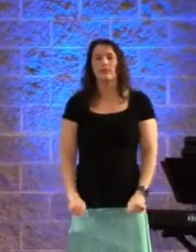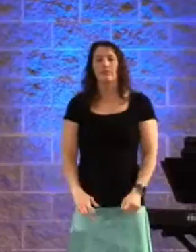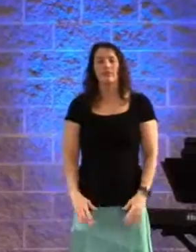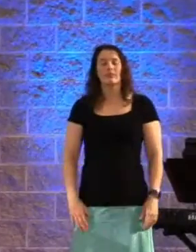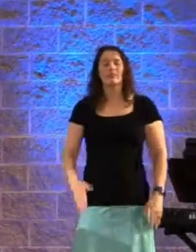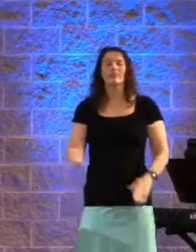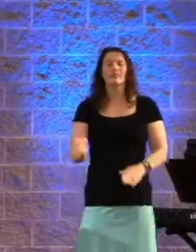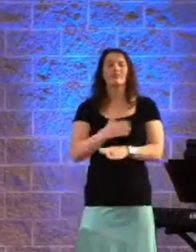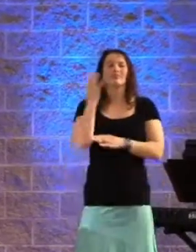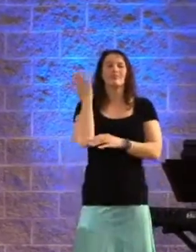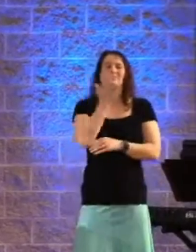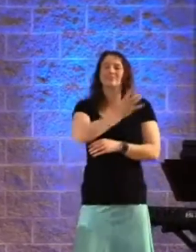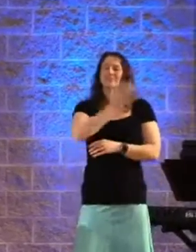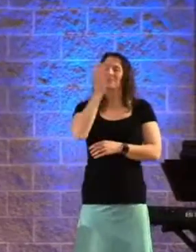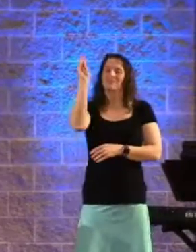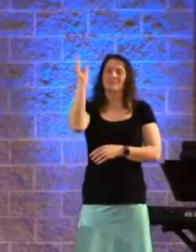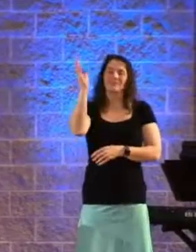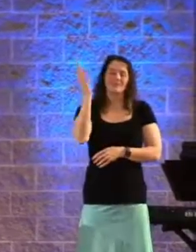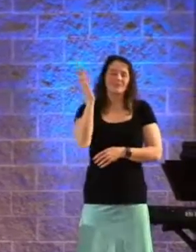Sing Amazing Grace.